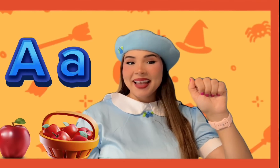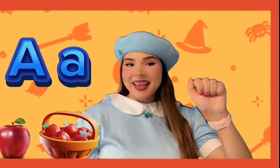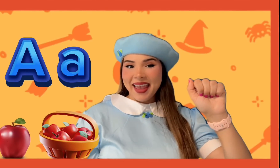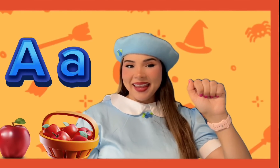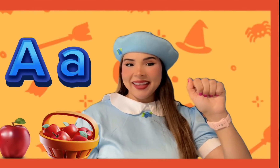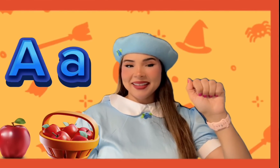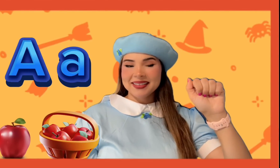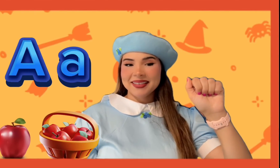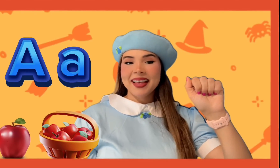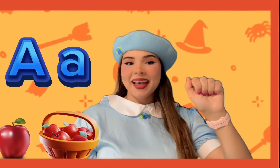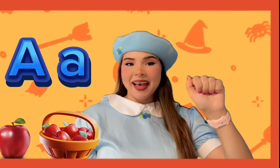A,